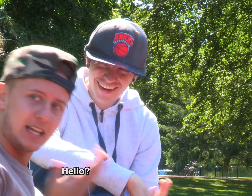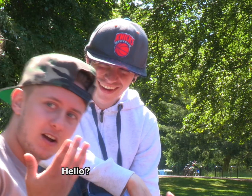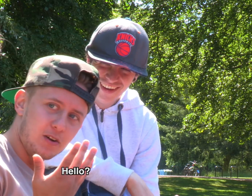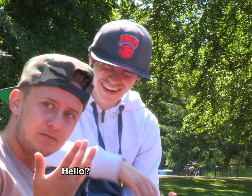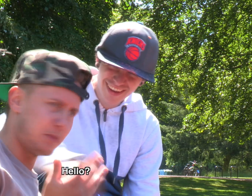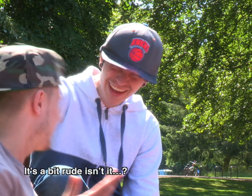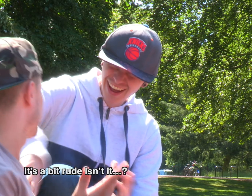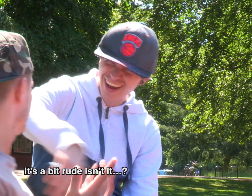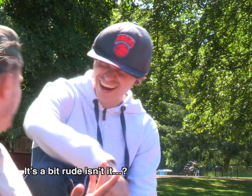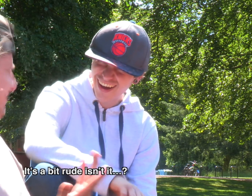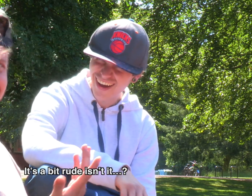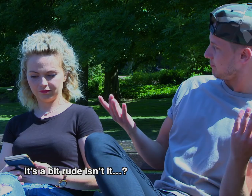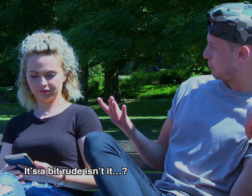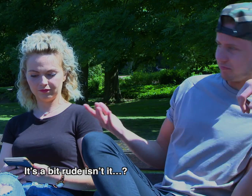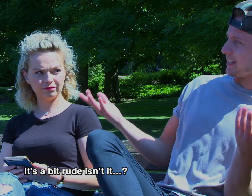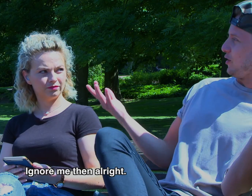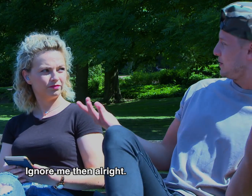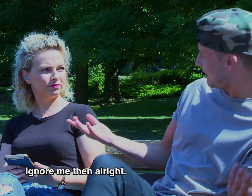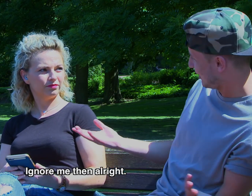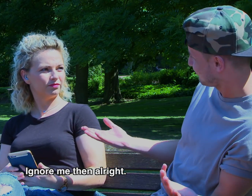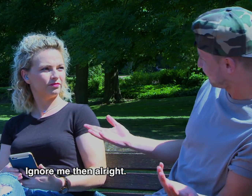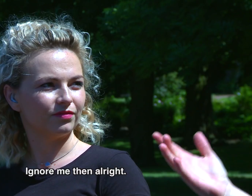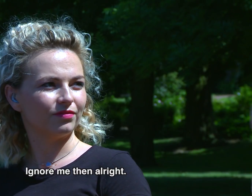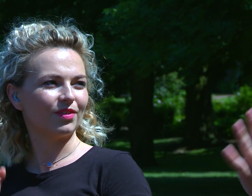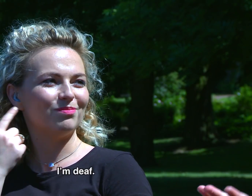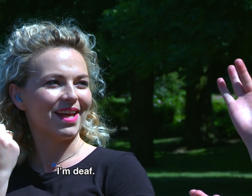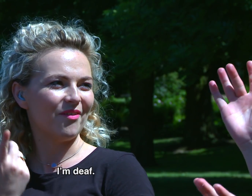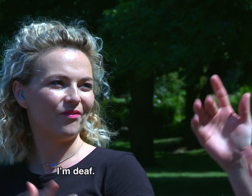Hello. It's a bit rude. Ignore me there, mate.